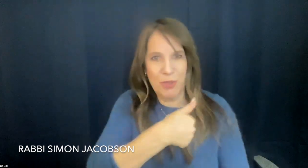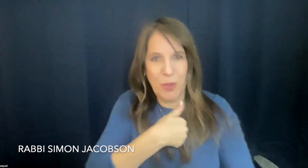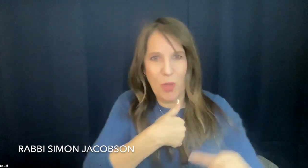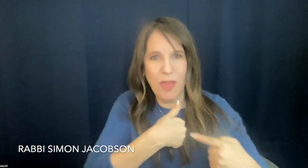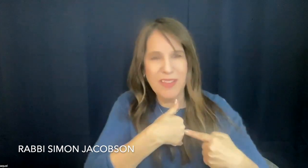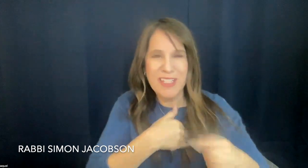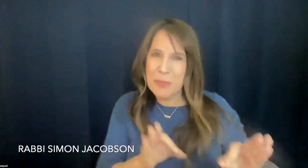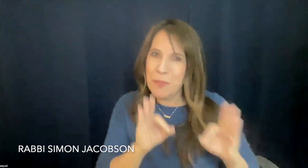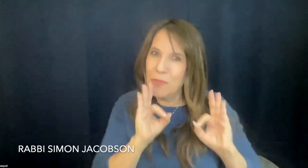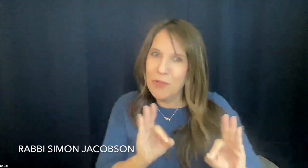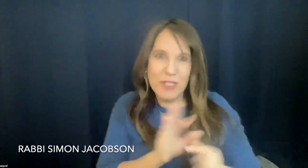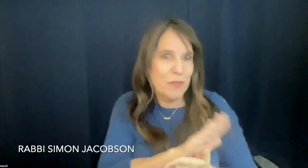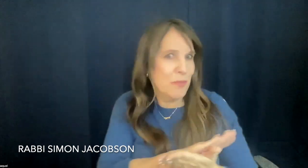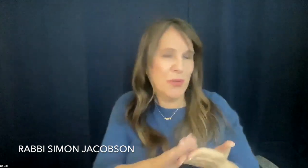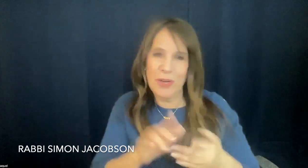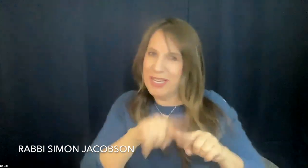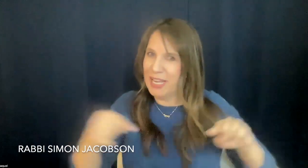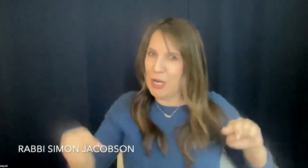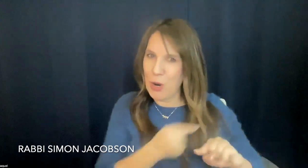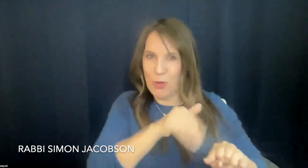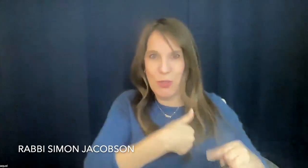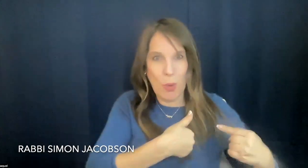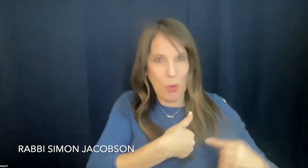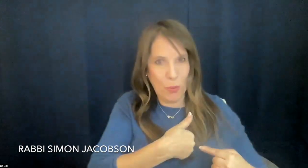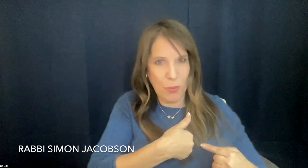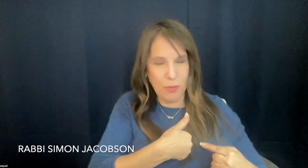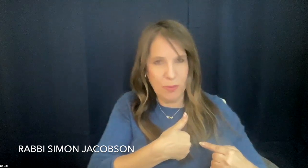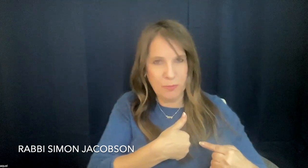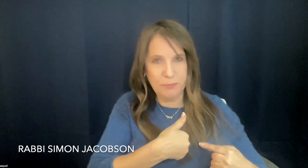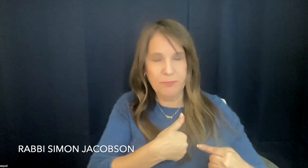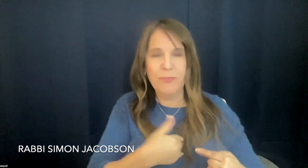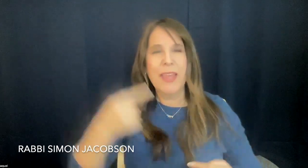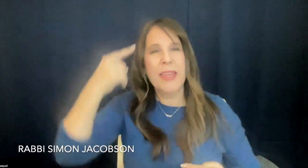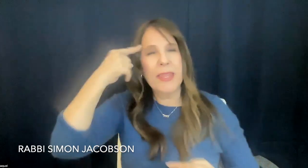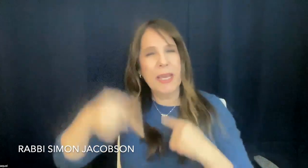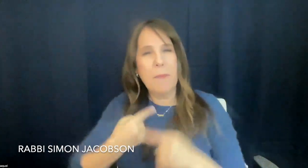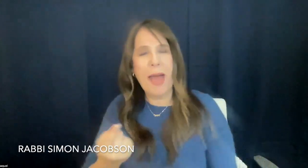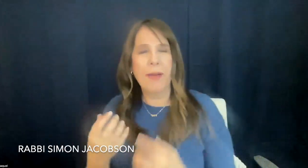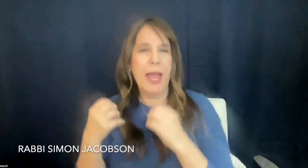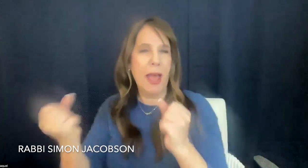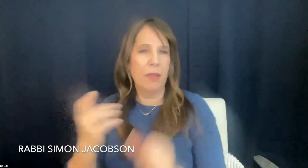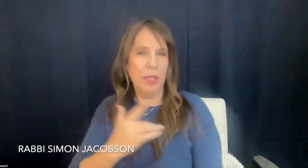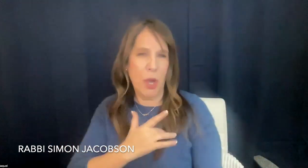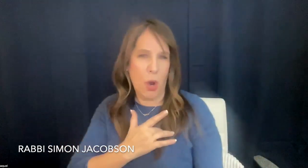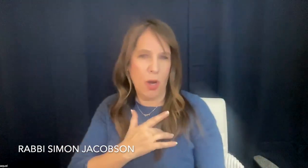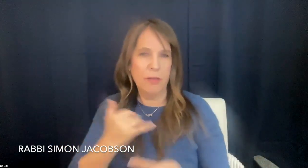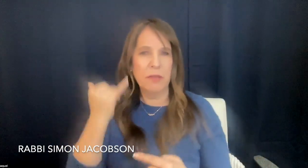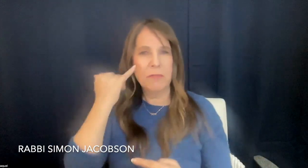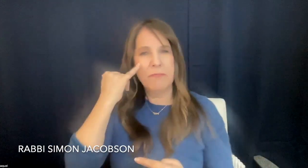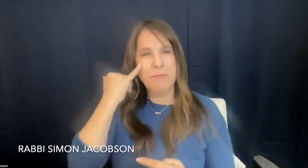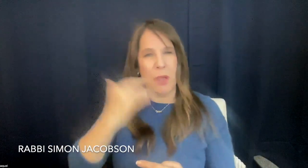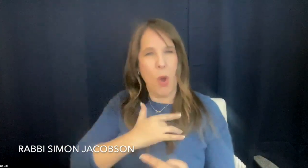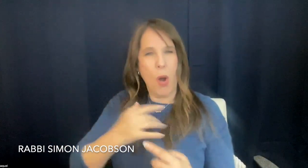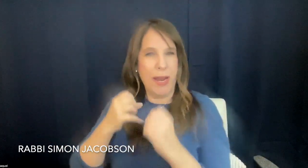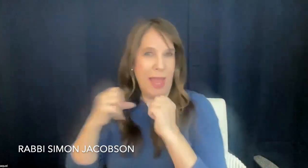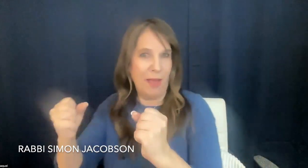affect it. What can affect us, what affects us is, like, think of it like a healthy heart. The heart can be very healthy, but the arteries